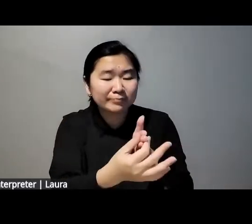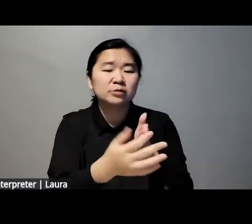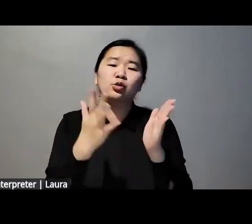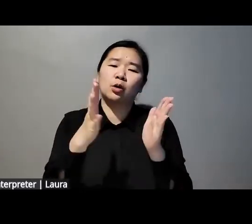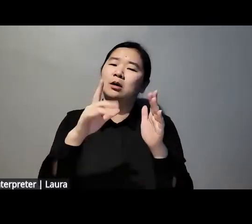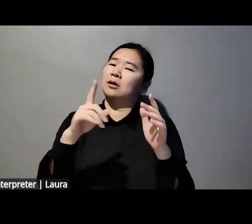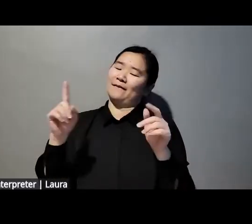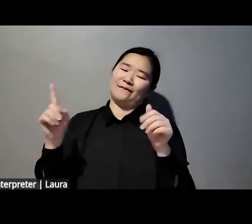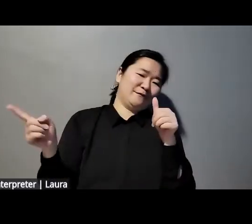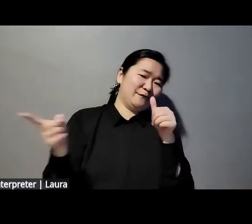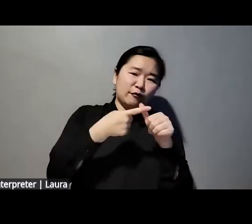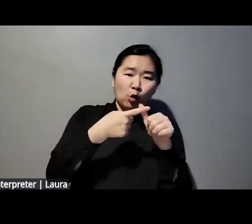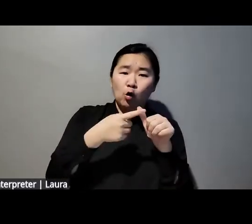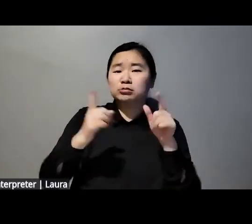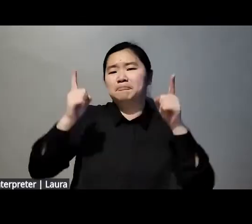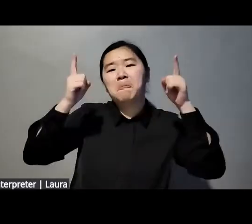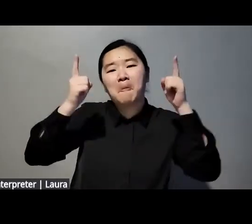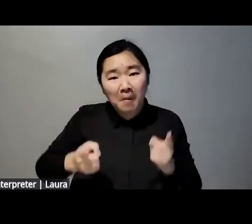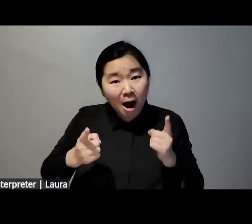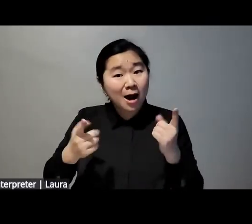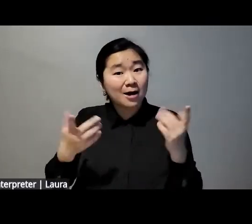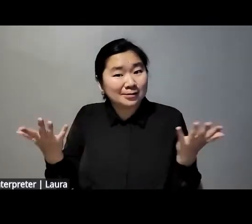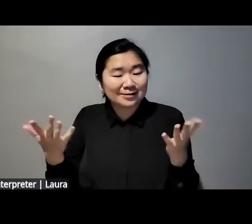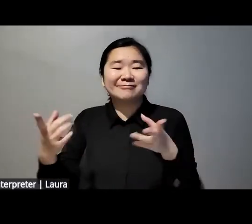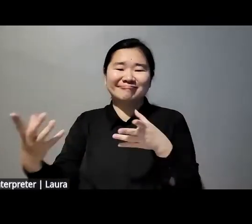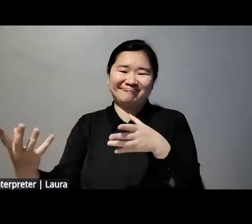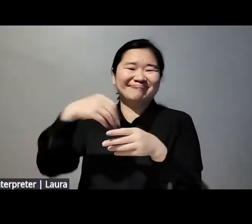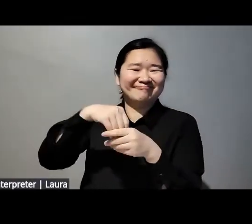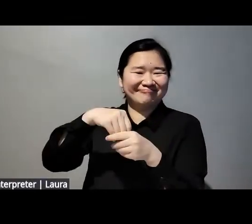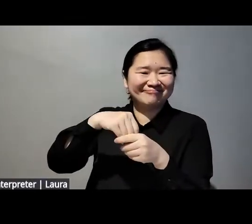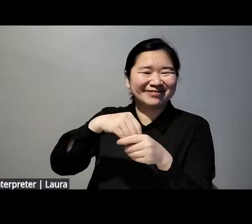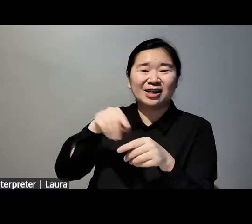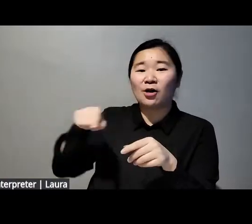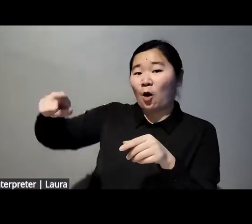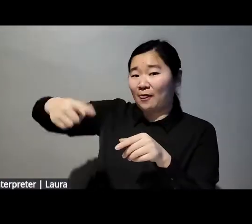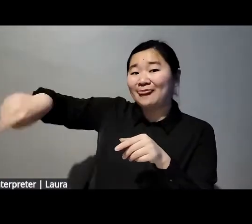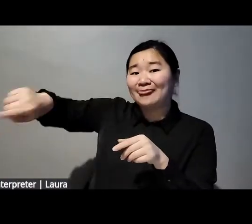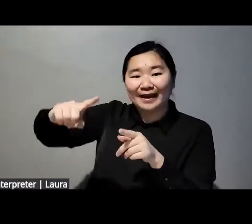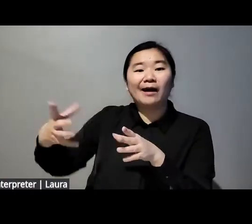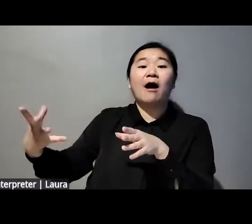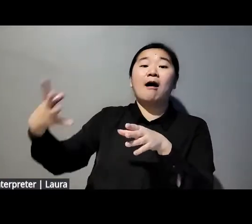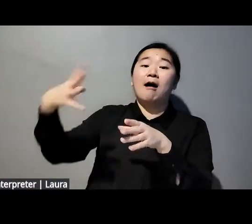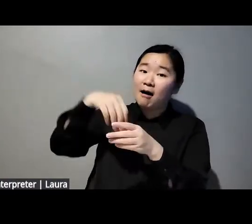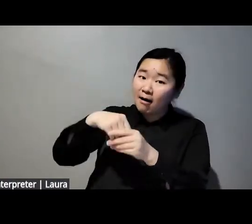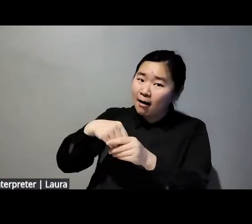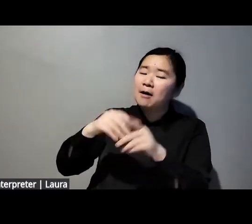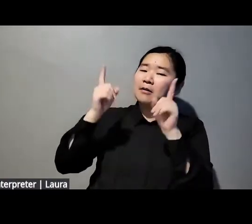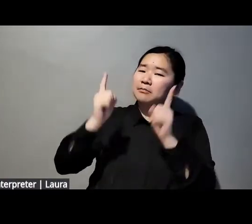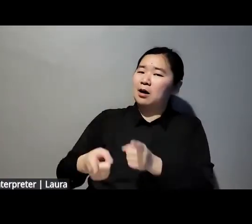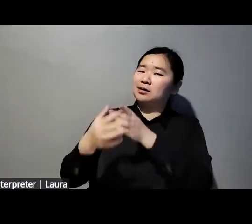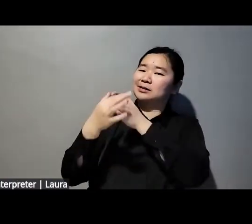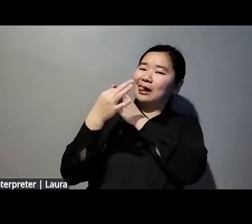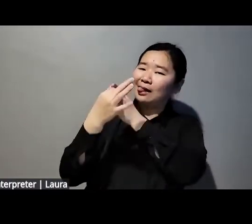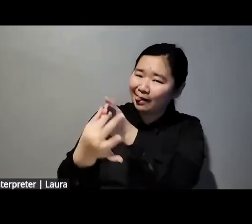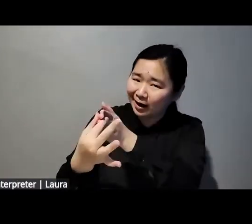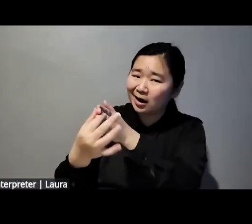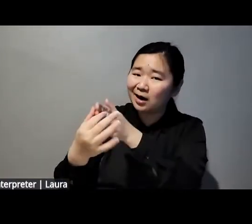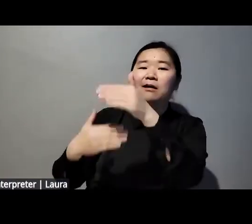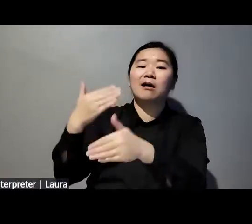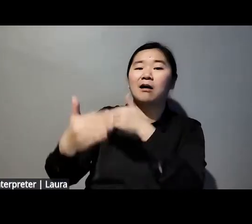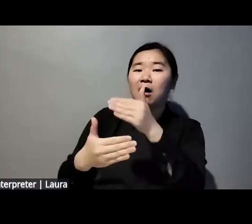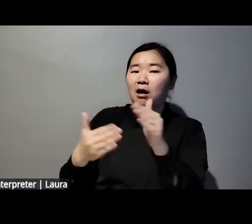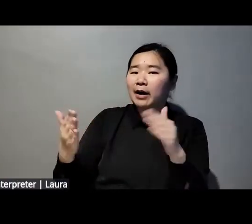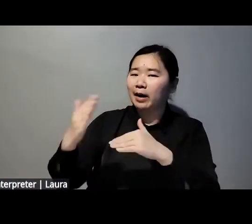of reasonable accommodation. There was a question in the chat, I think from Kiribati, from